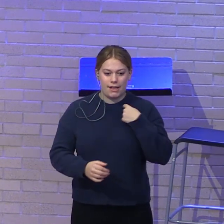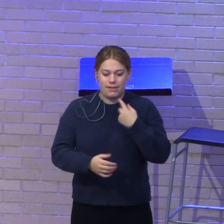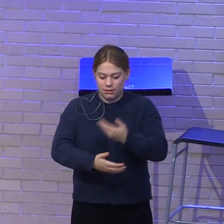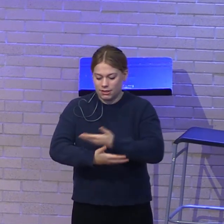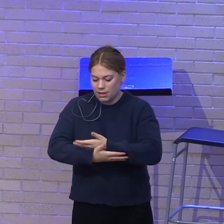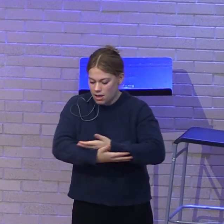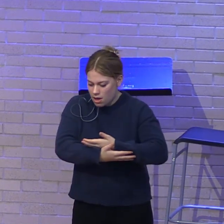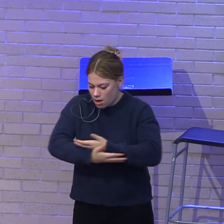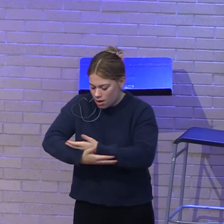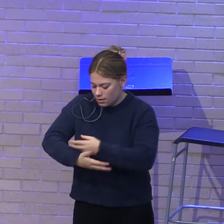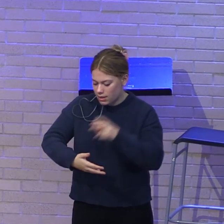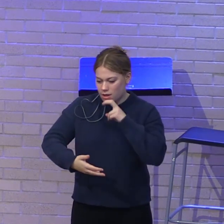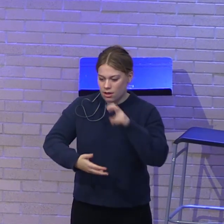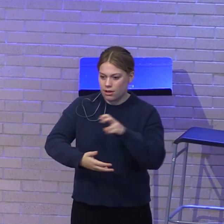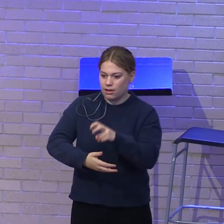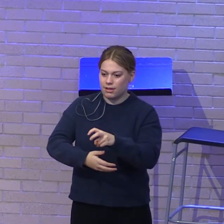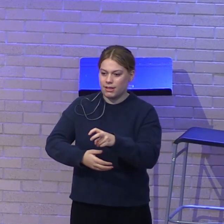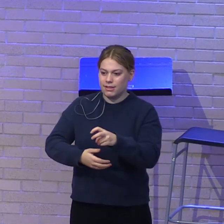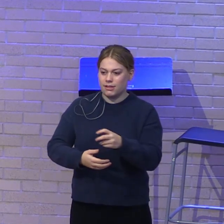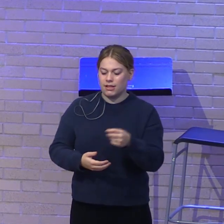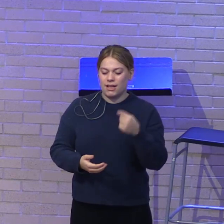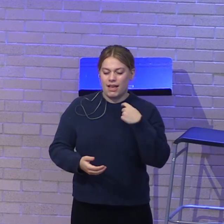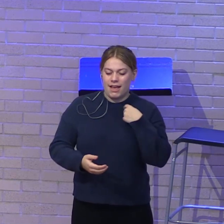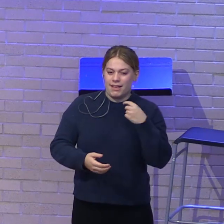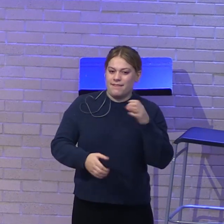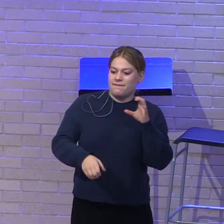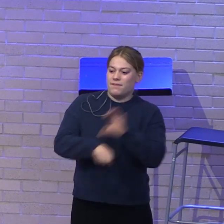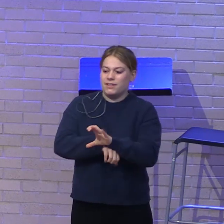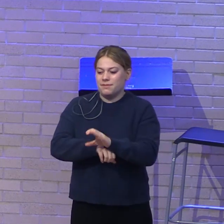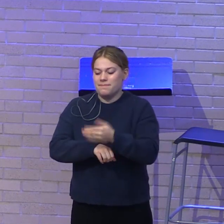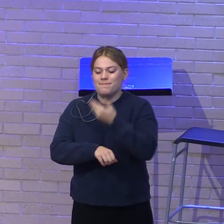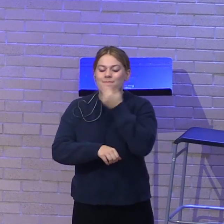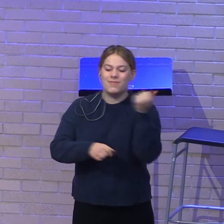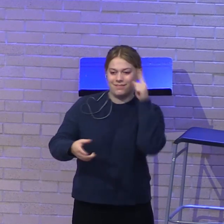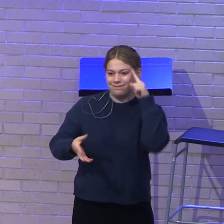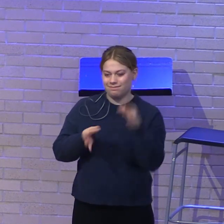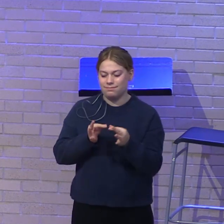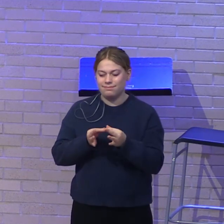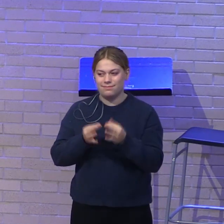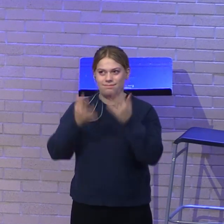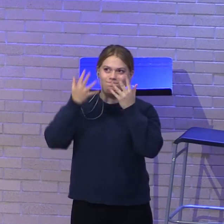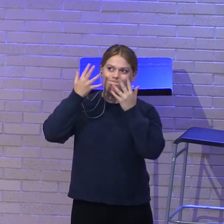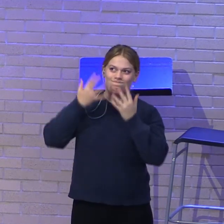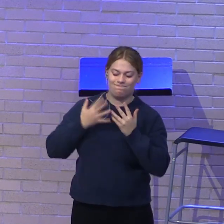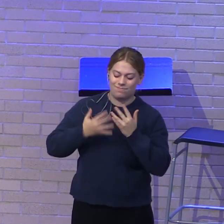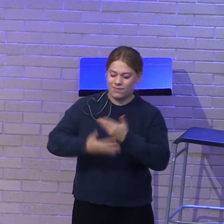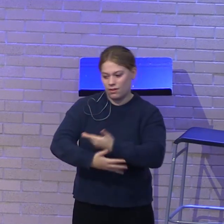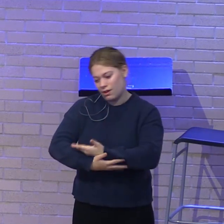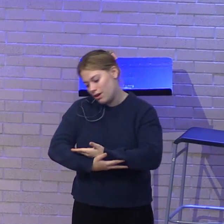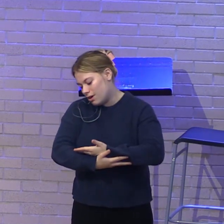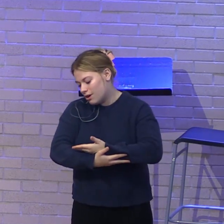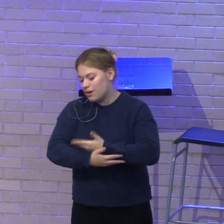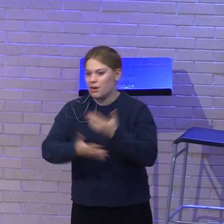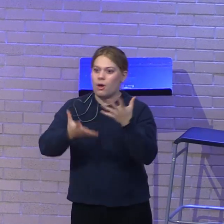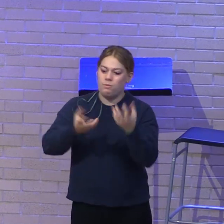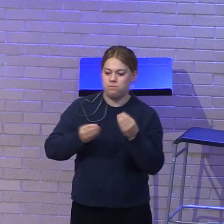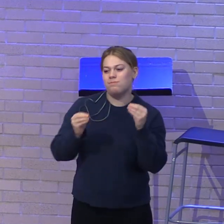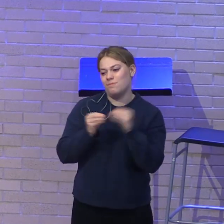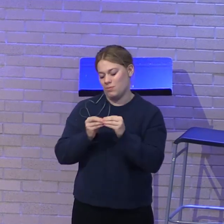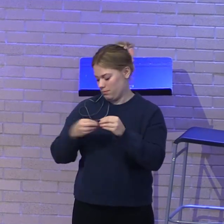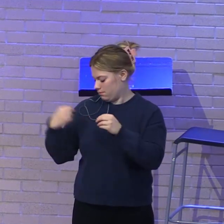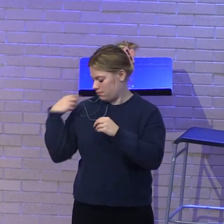would dissuade me and force me to make a better decision. Unfortunately, holding the snake only made me want it even more.